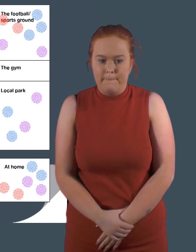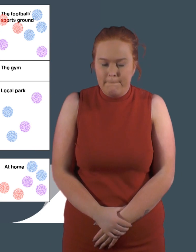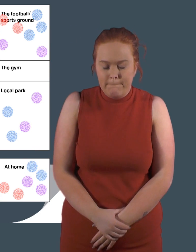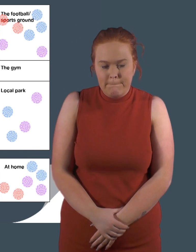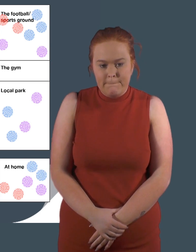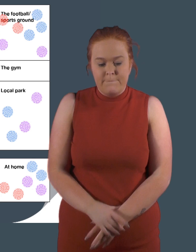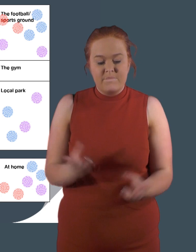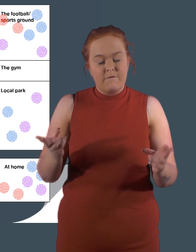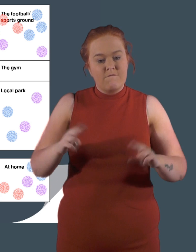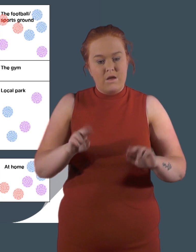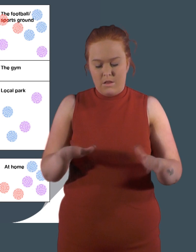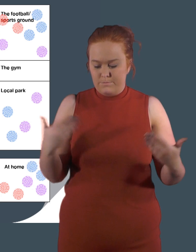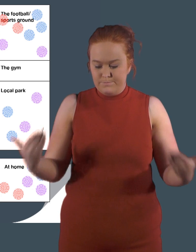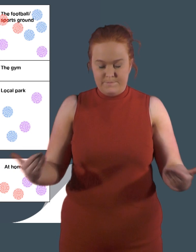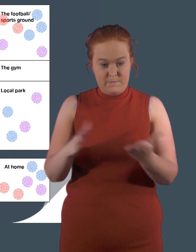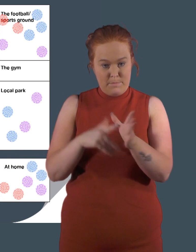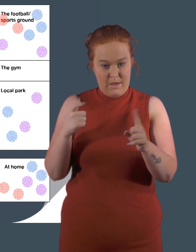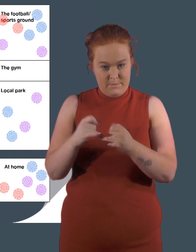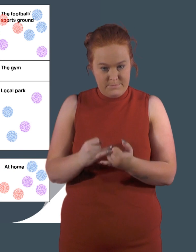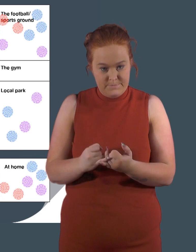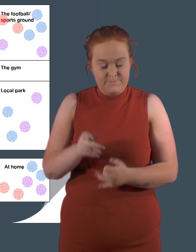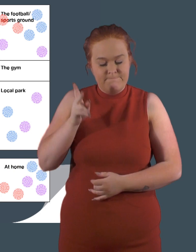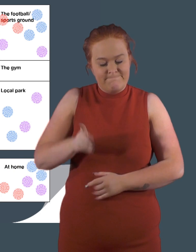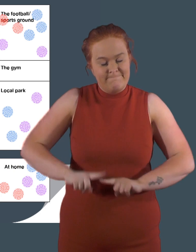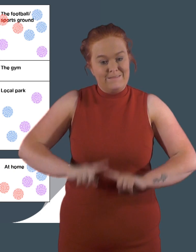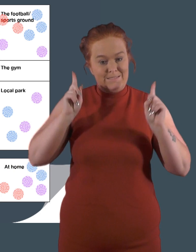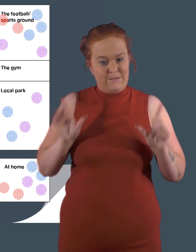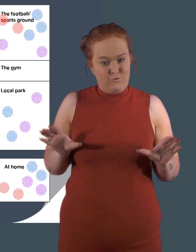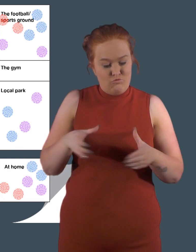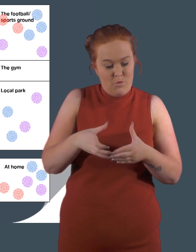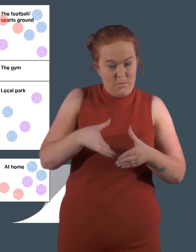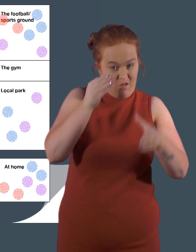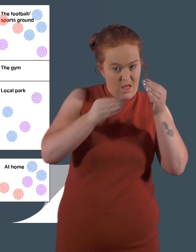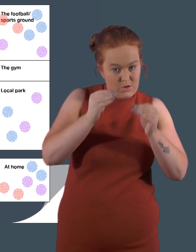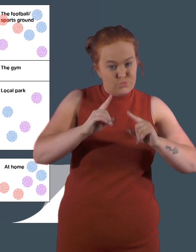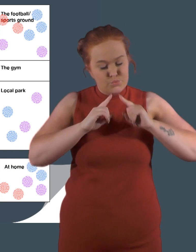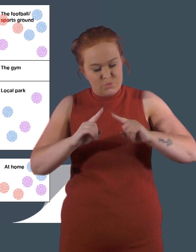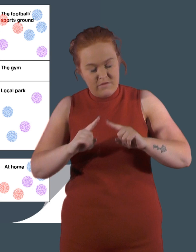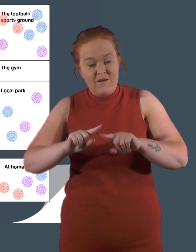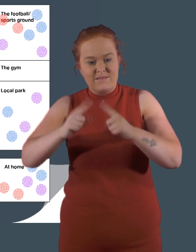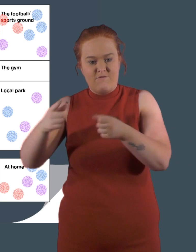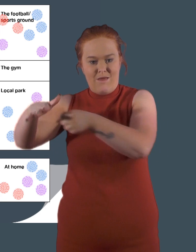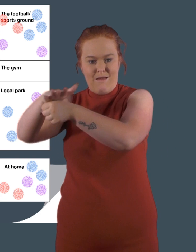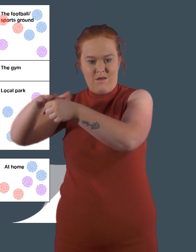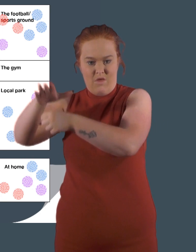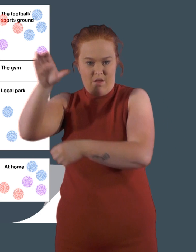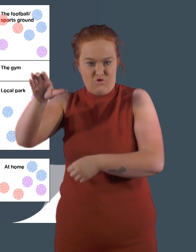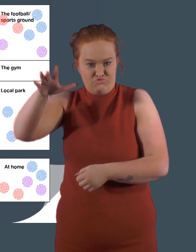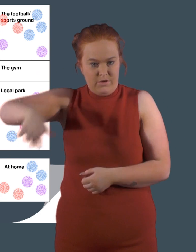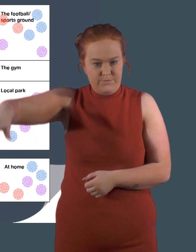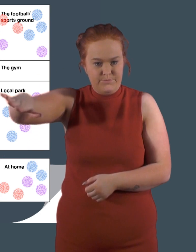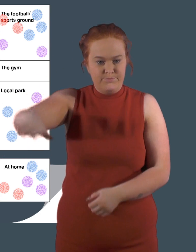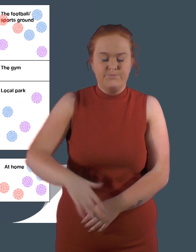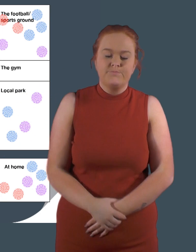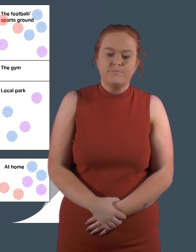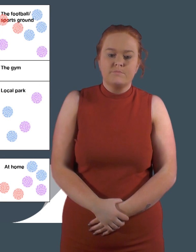which were made by the tutor, often appear without the learners agreeing, and sometimes one learner has made a mark,